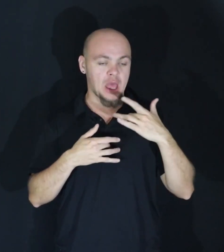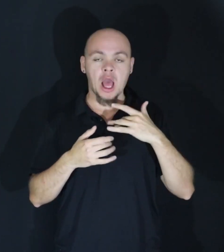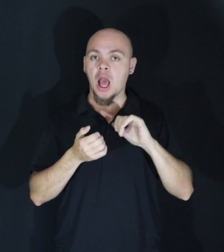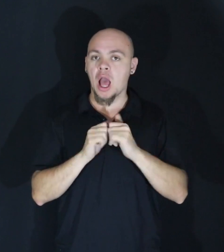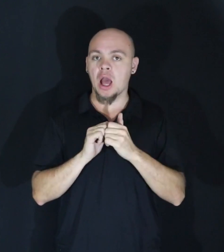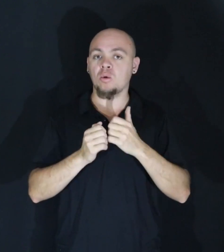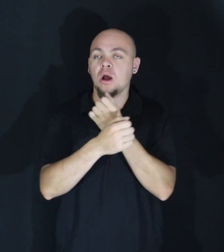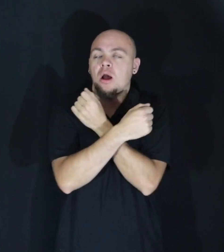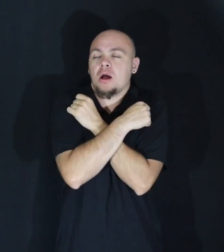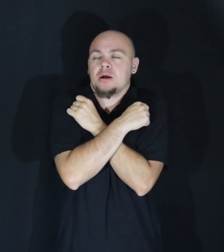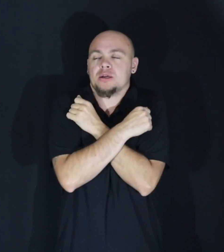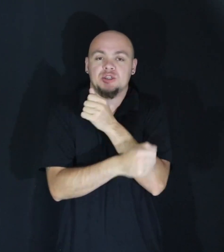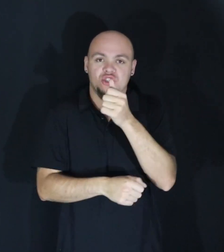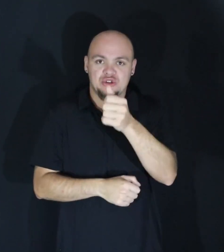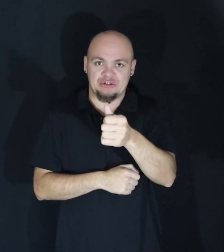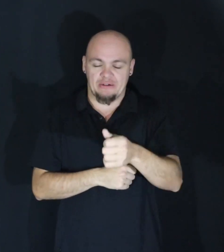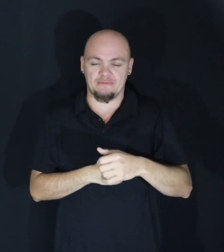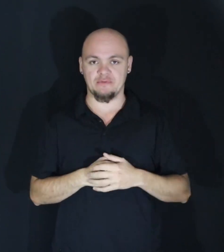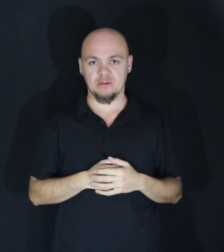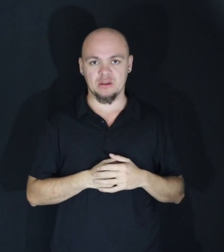you hug yourself.